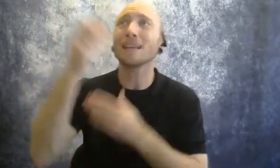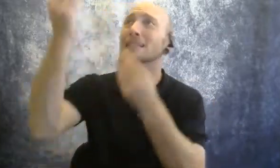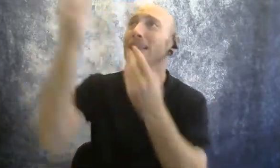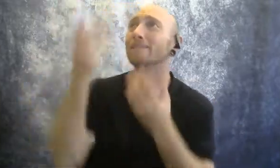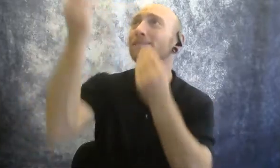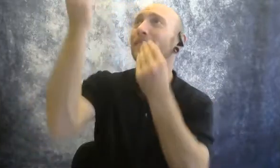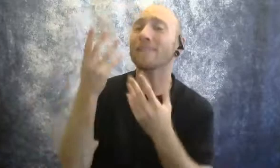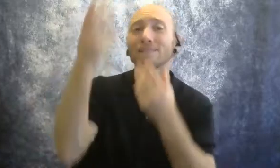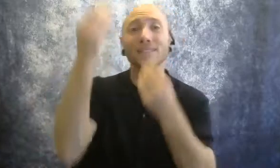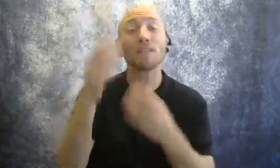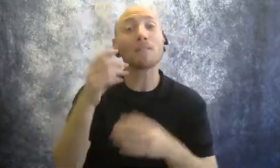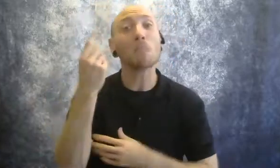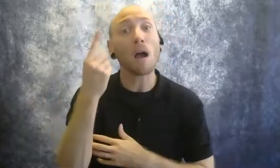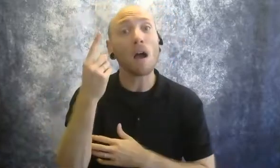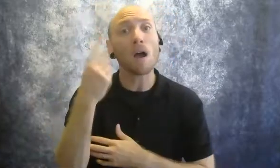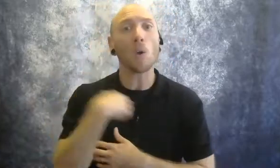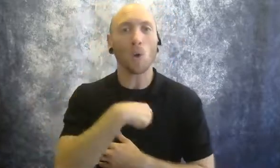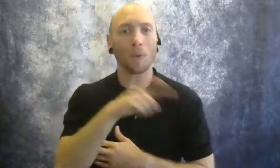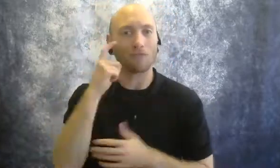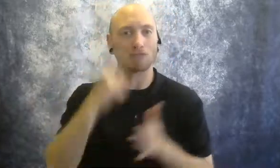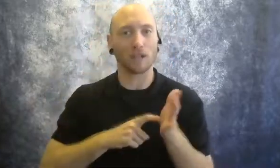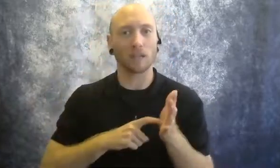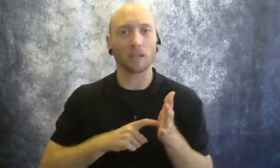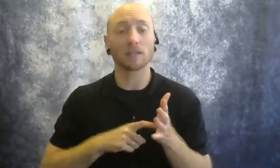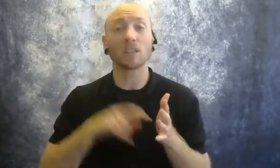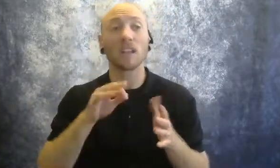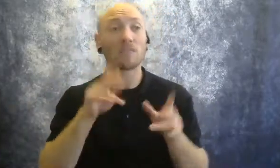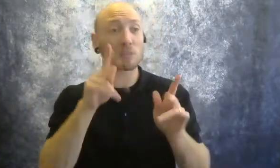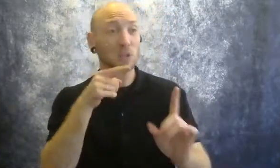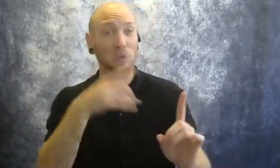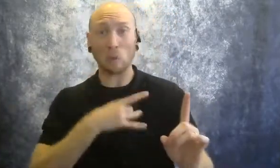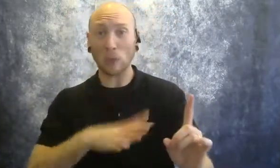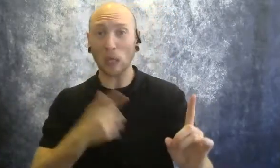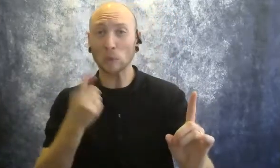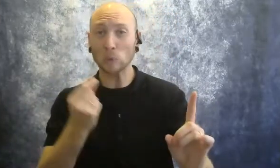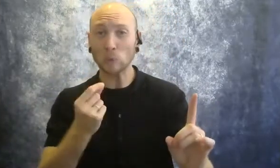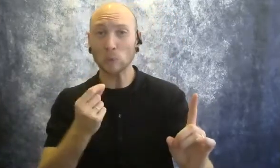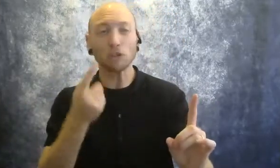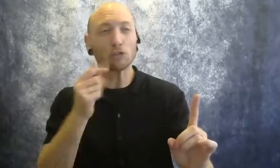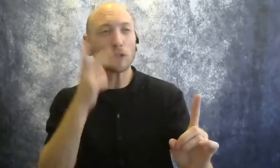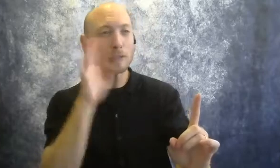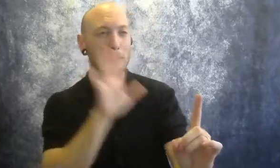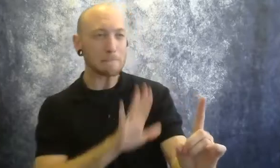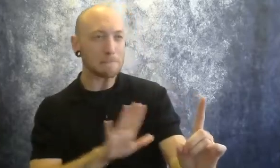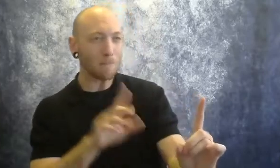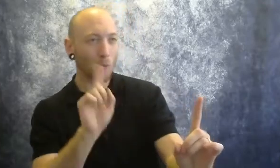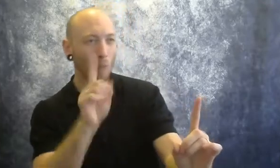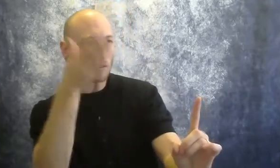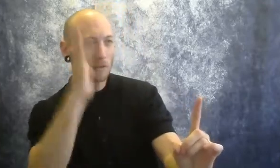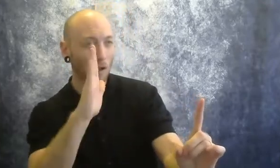He's showering it on us every single day. You just have to see it. So when you don't like this person in front of you enough, try to see